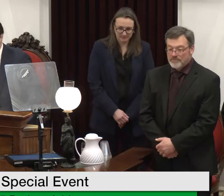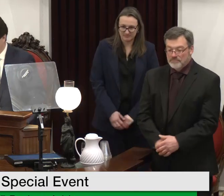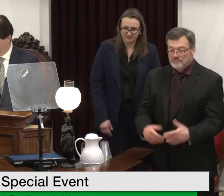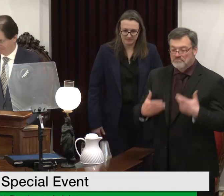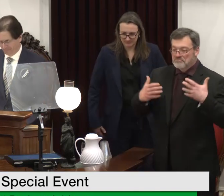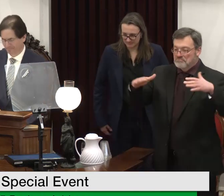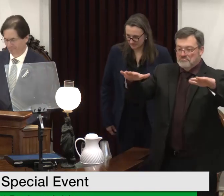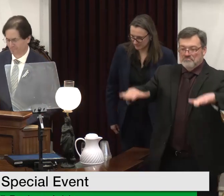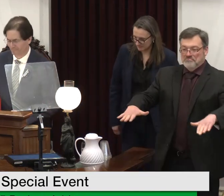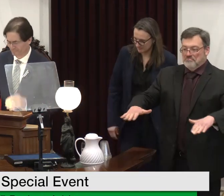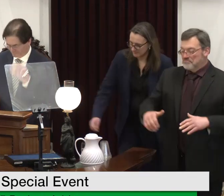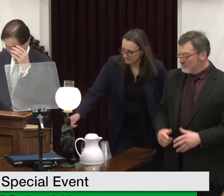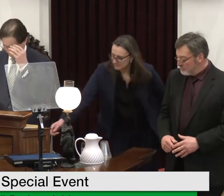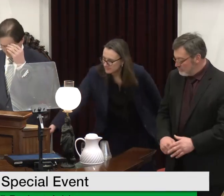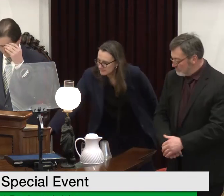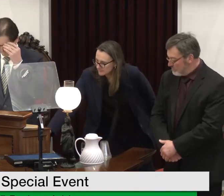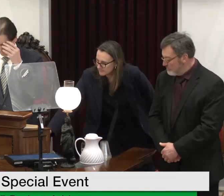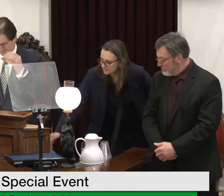please